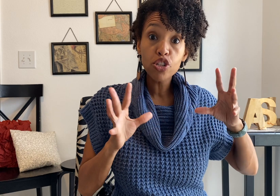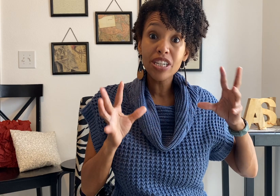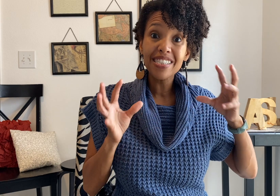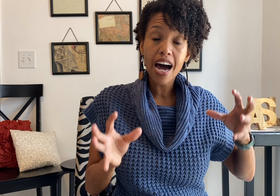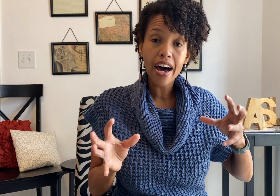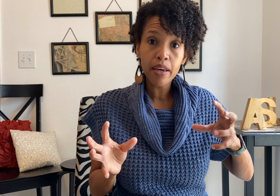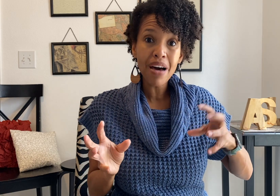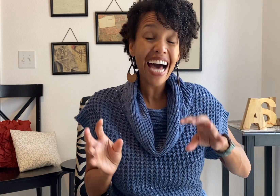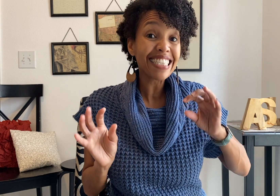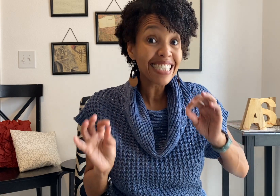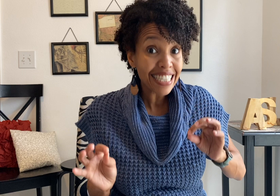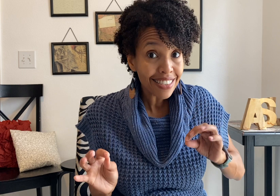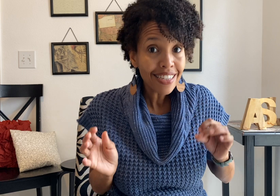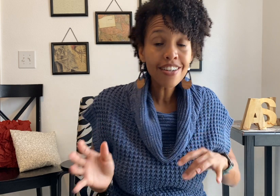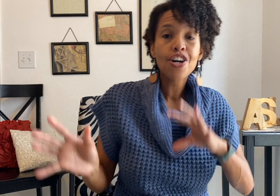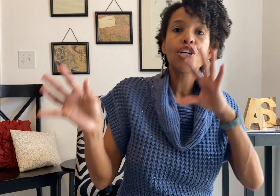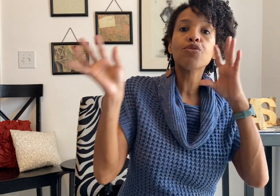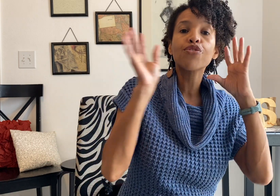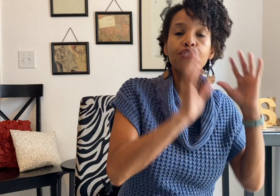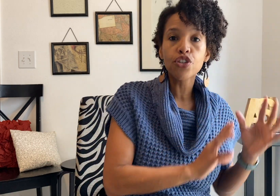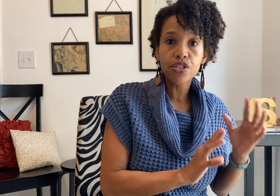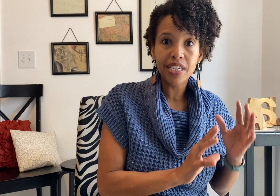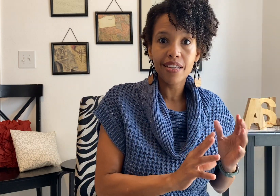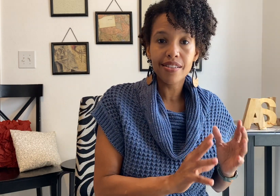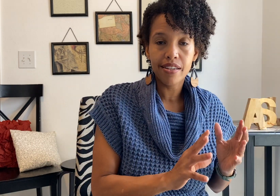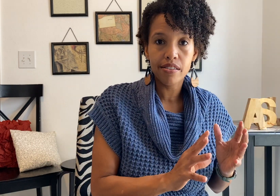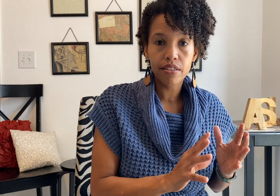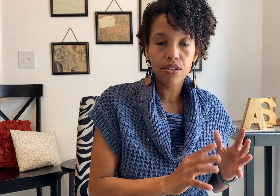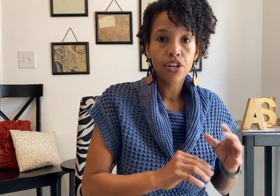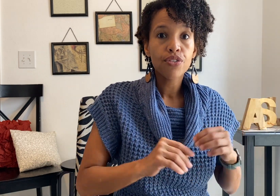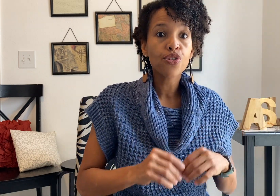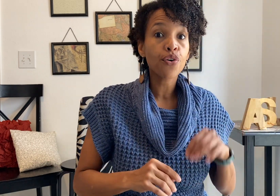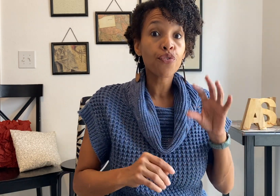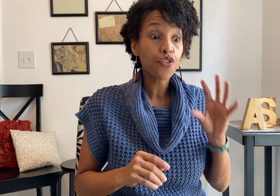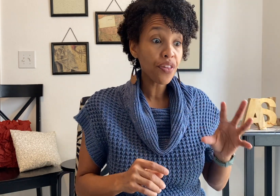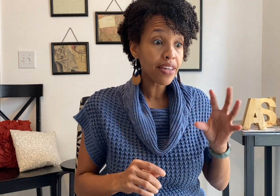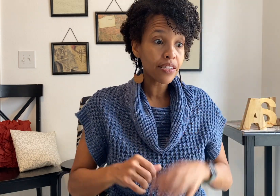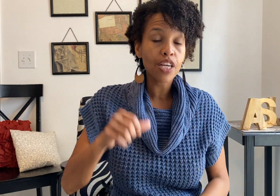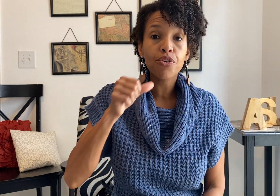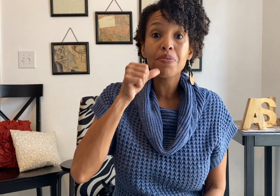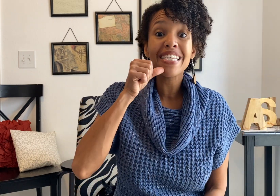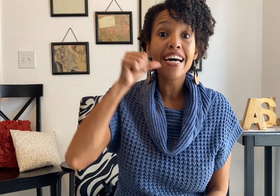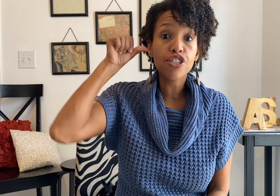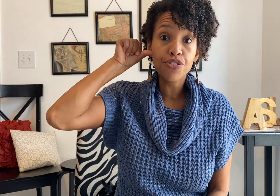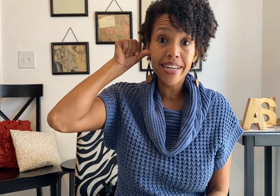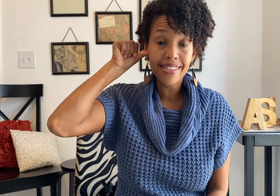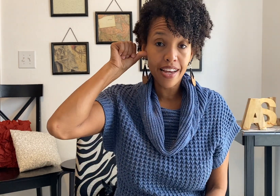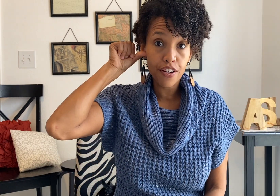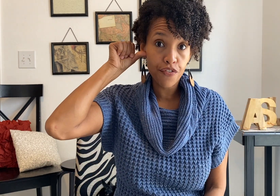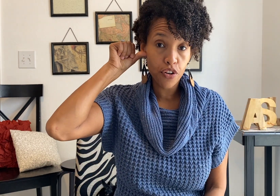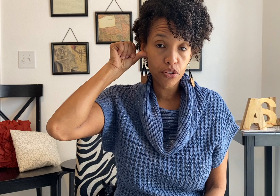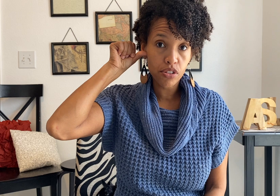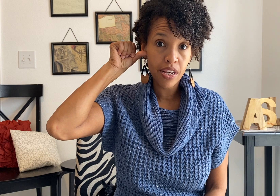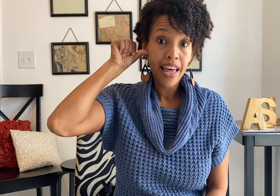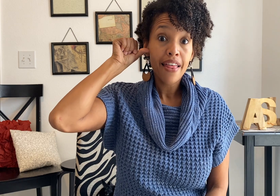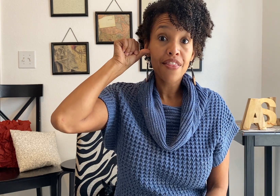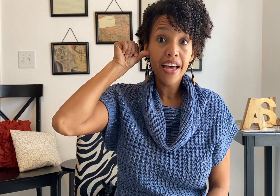Establishing time ideally goes first in the sentence. So for this, it would be yesterday signed first. Then